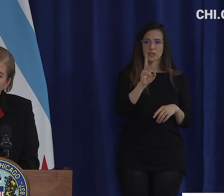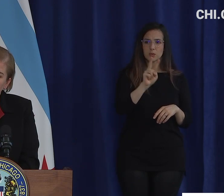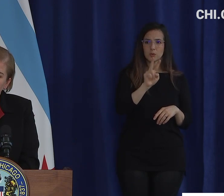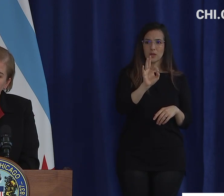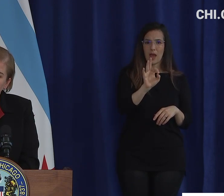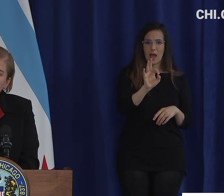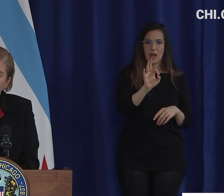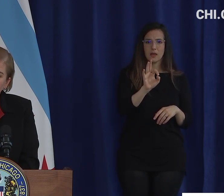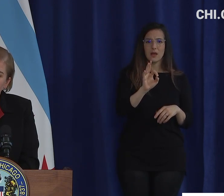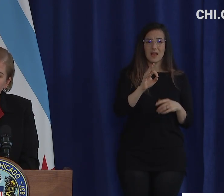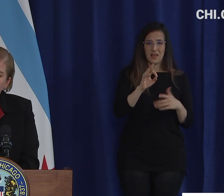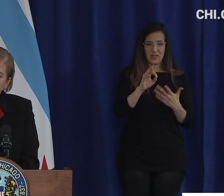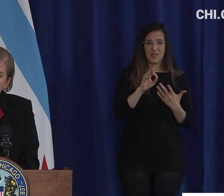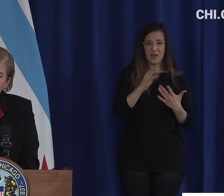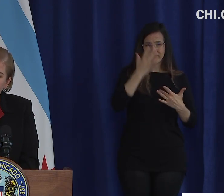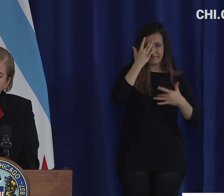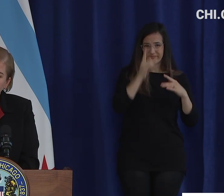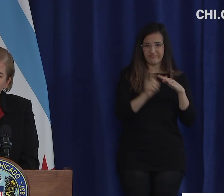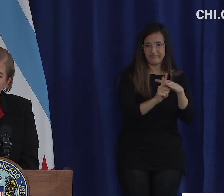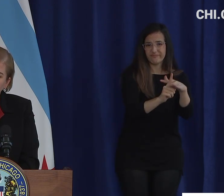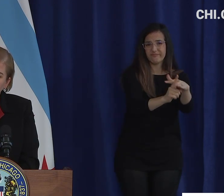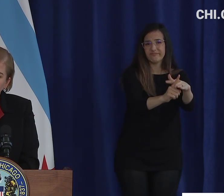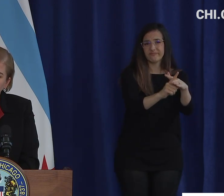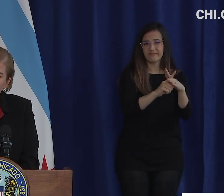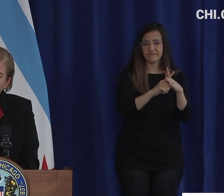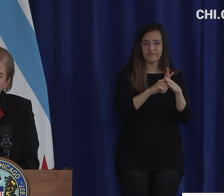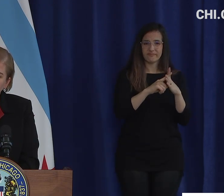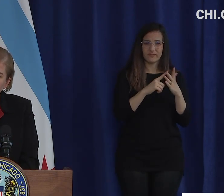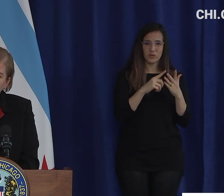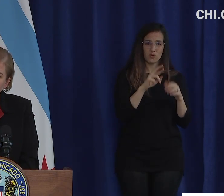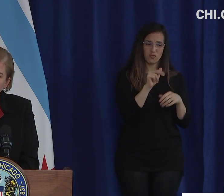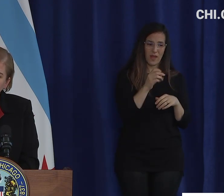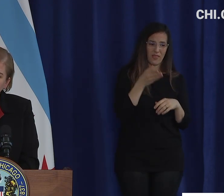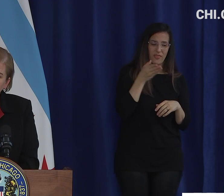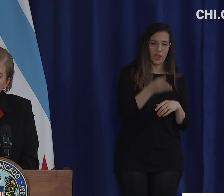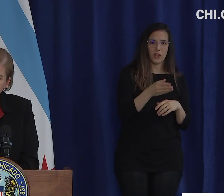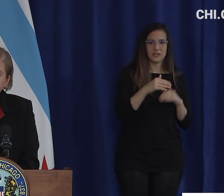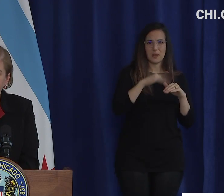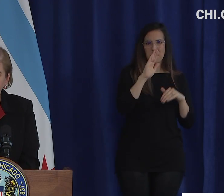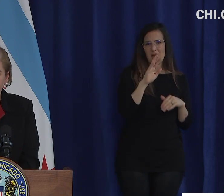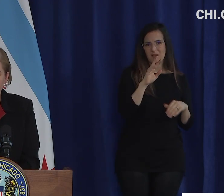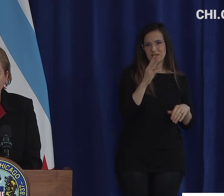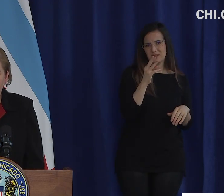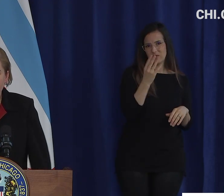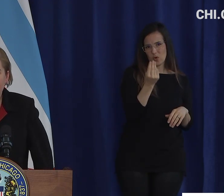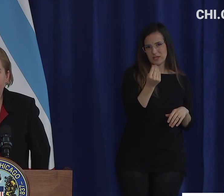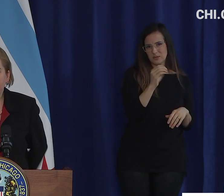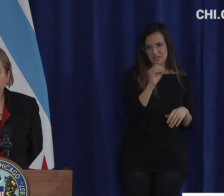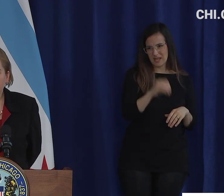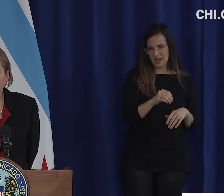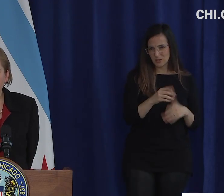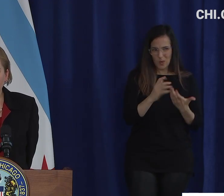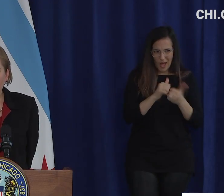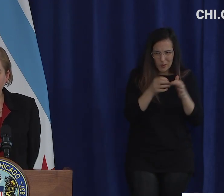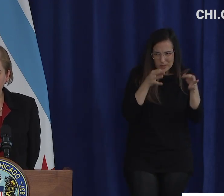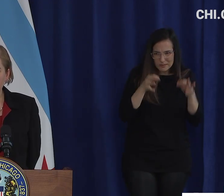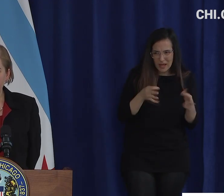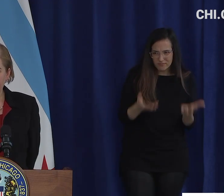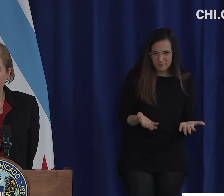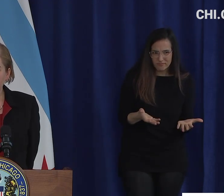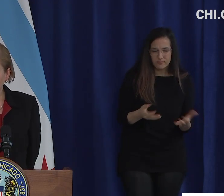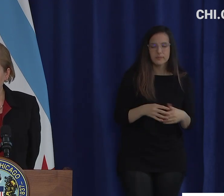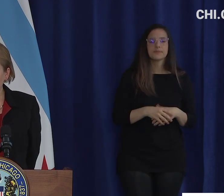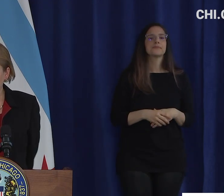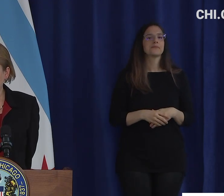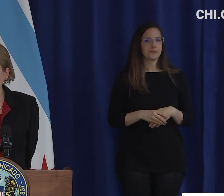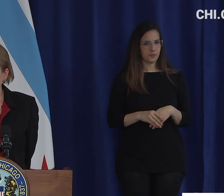above 14%. How do you explain that, and what messages do you have for the folks who live in that zip code? Yeah, so I do want to